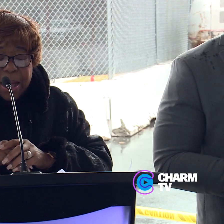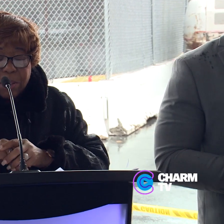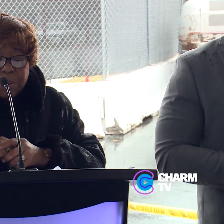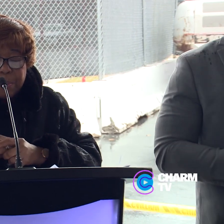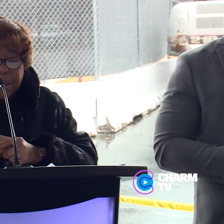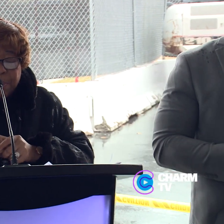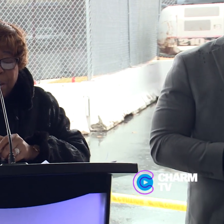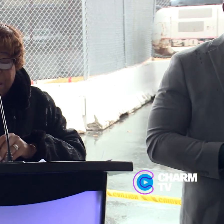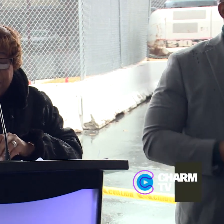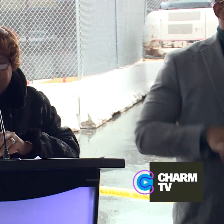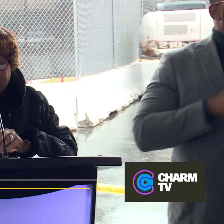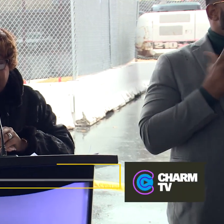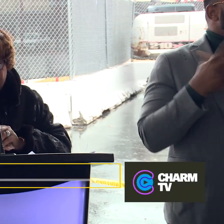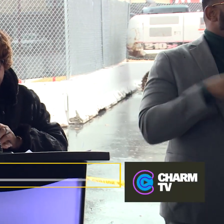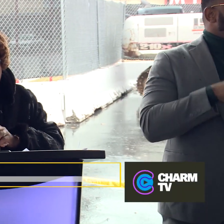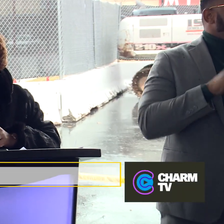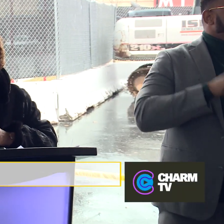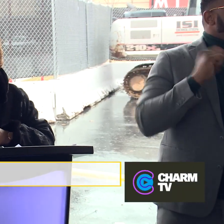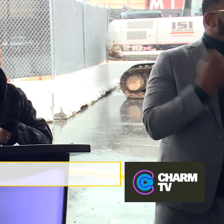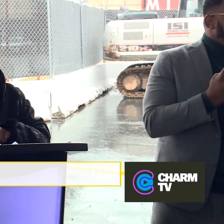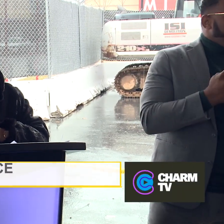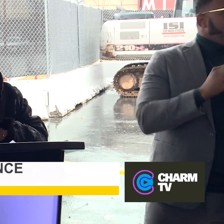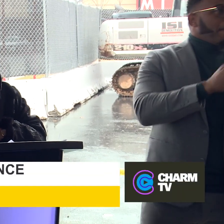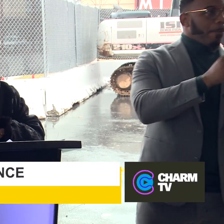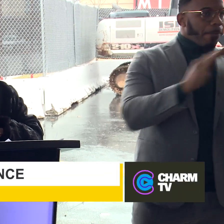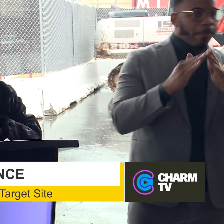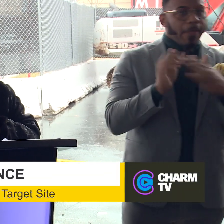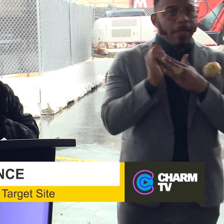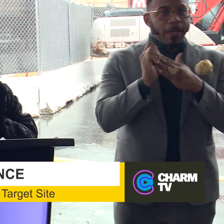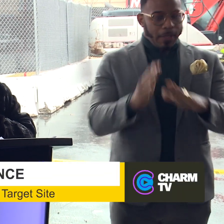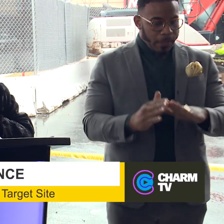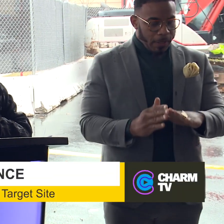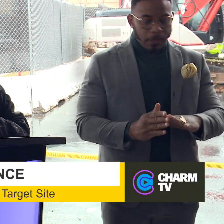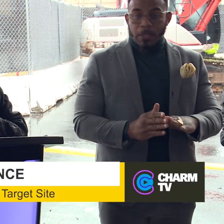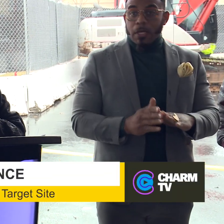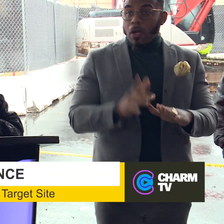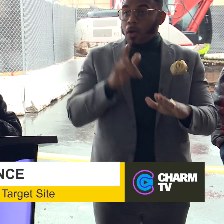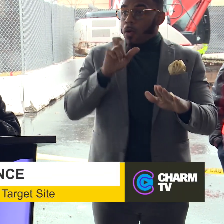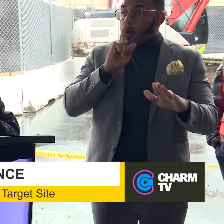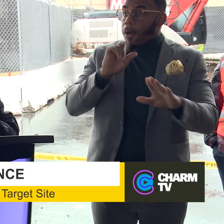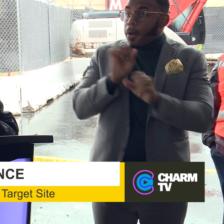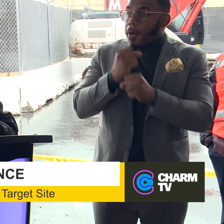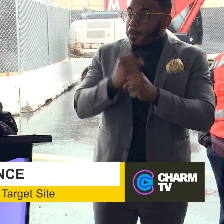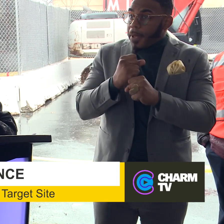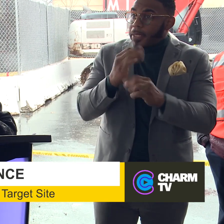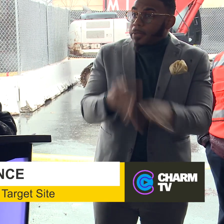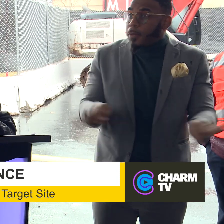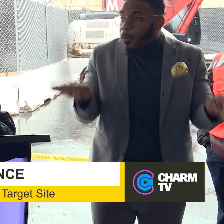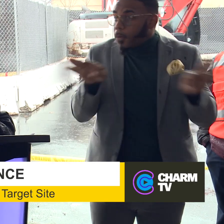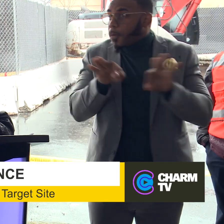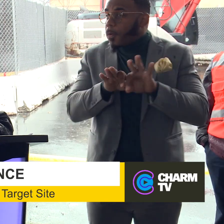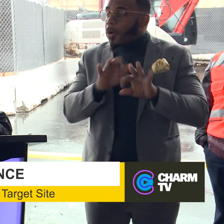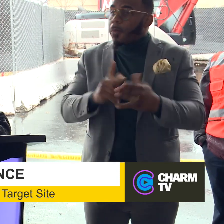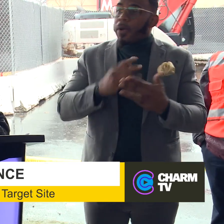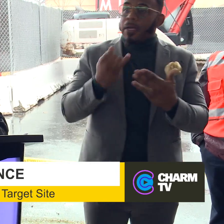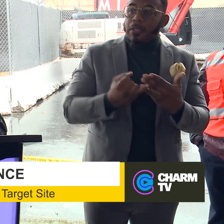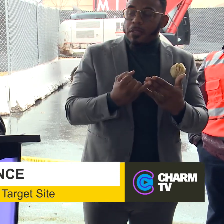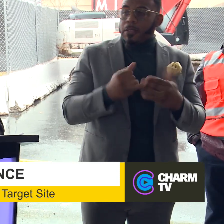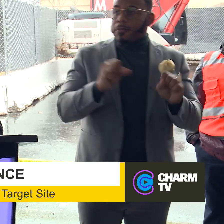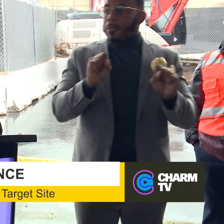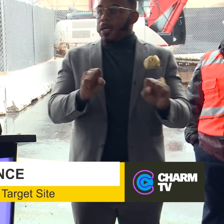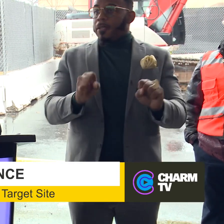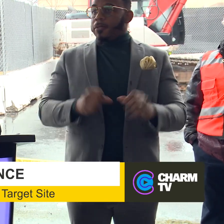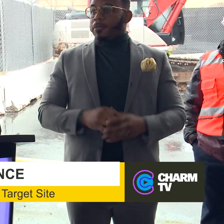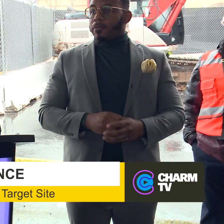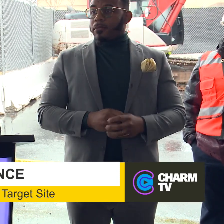I'm proud to be a part of the team of community leaders who are making this important project